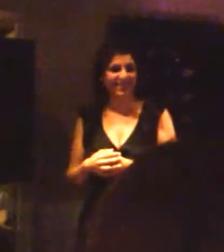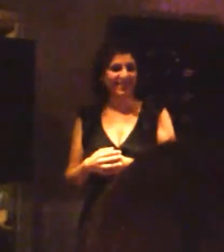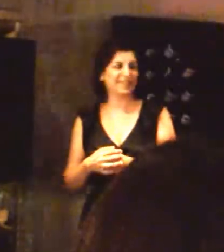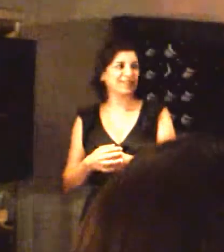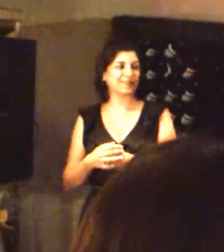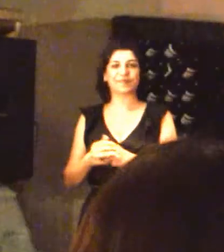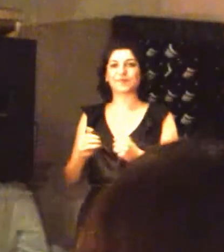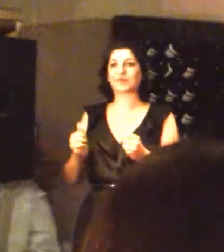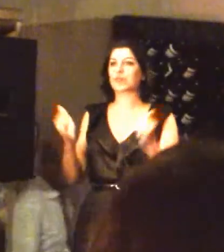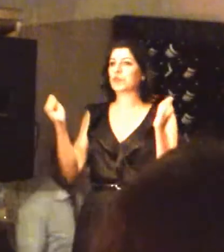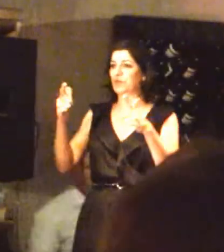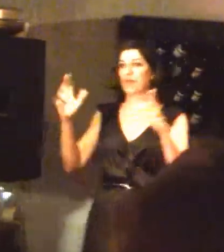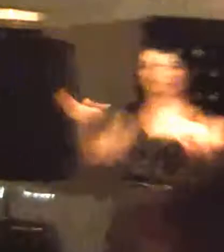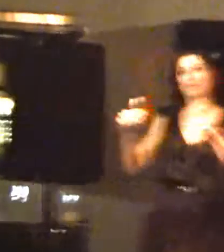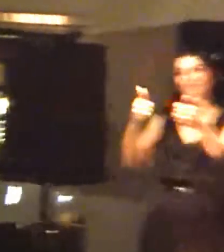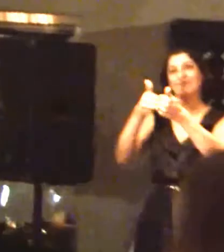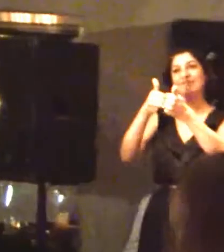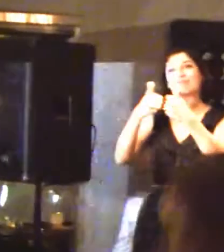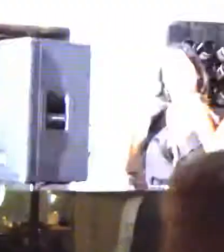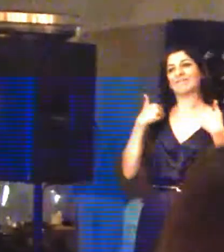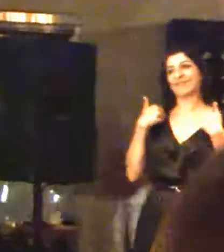reality show challenge.